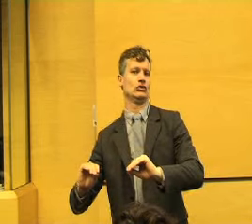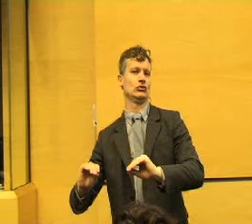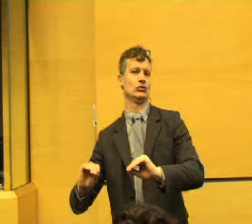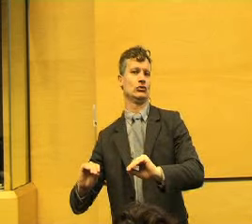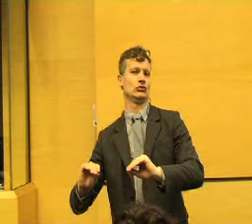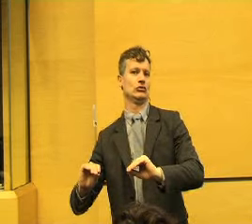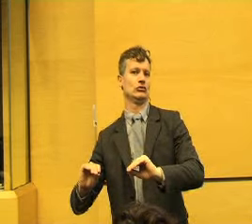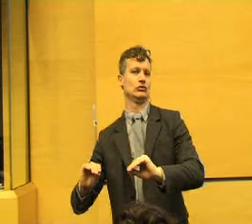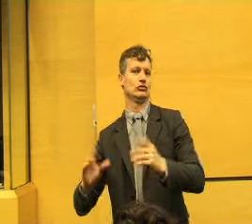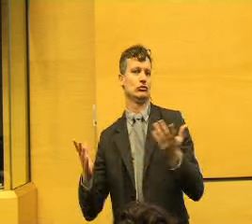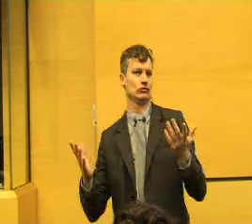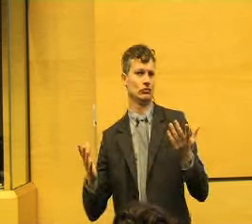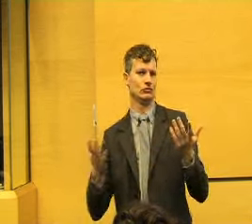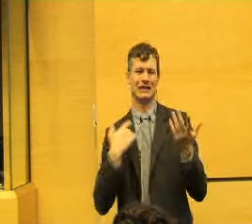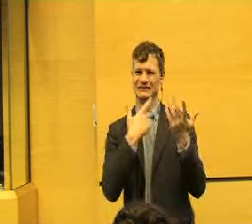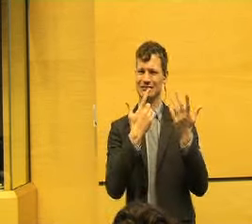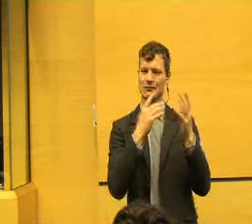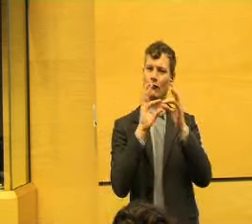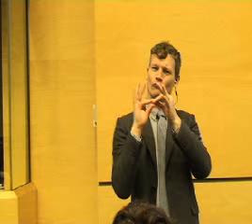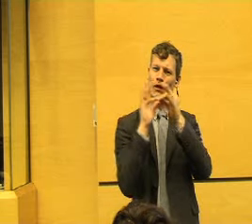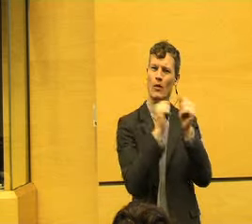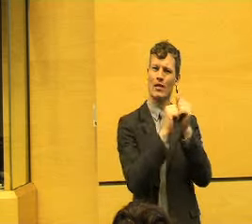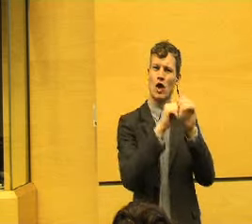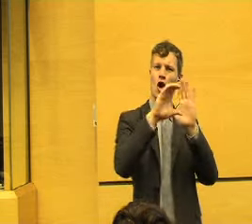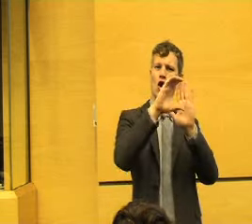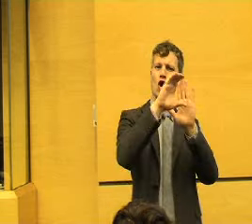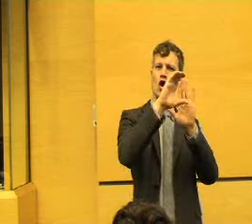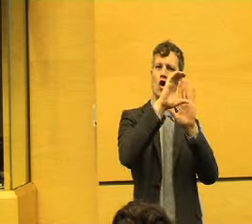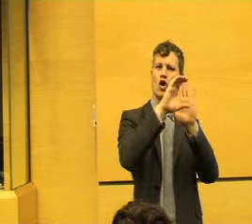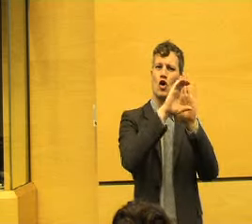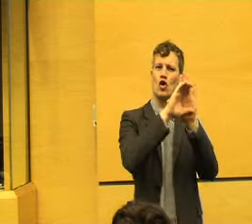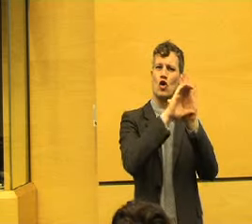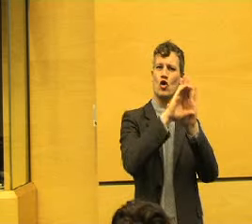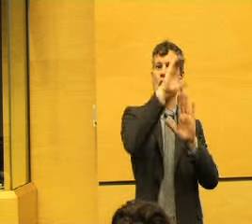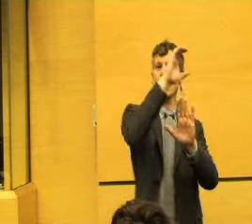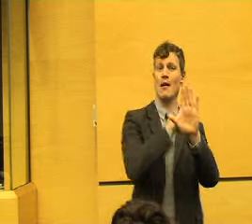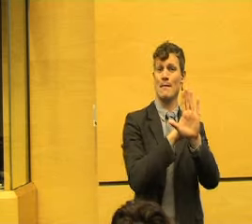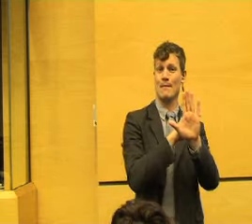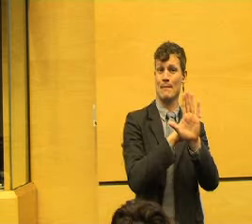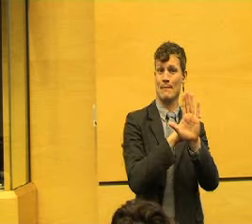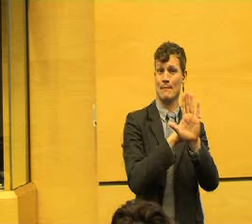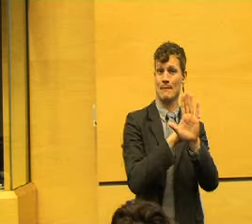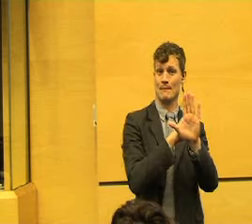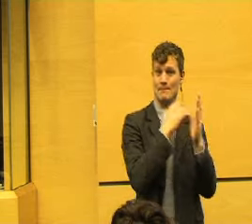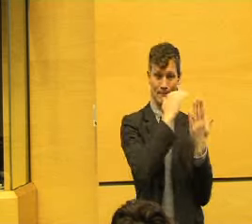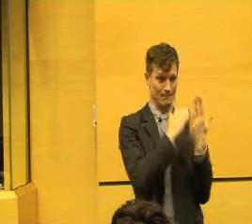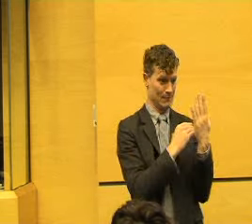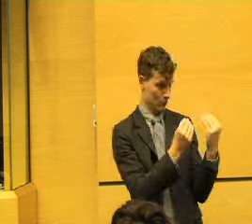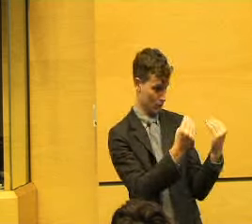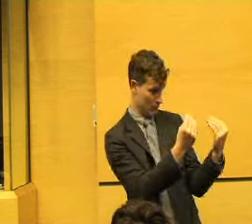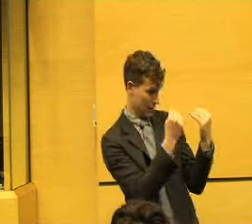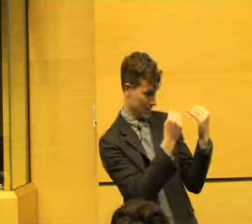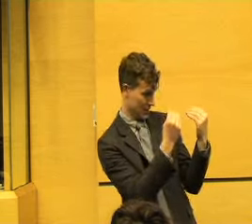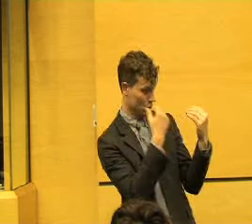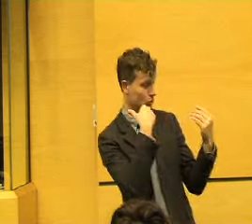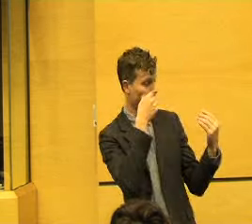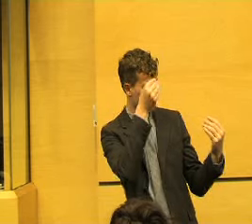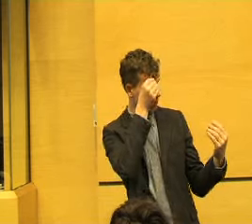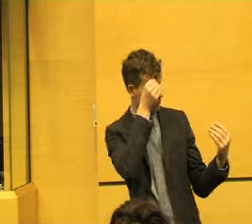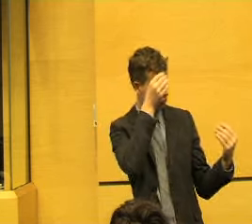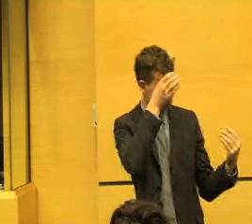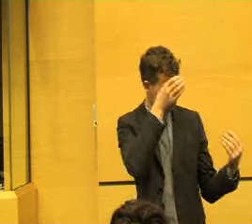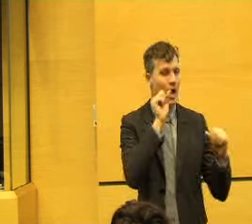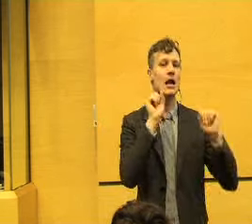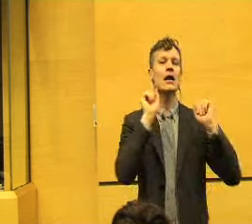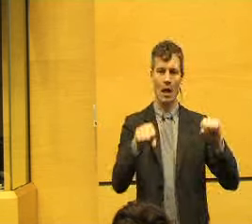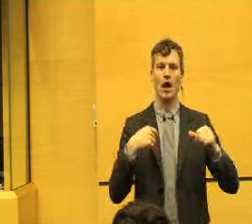order to have proper competences for quality inclusive education? How much annual budget has a state